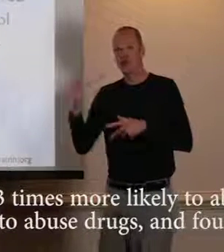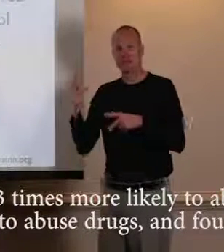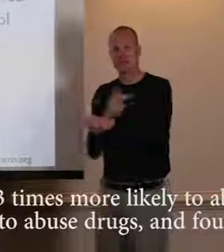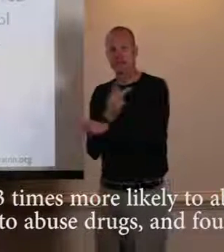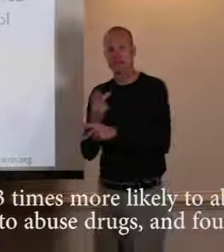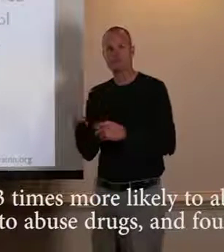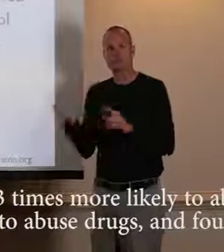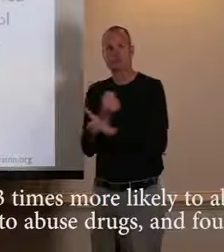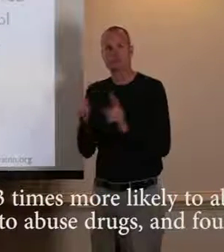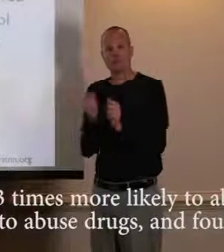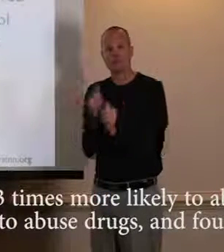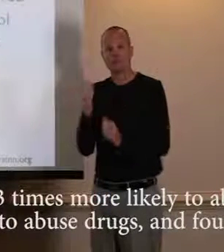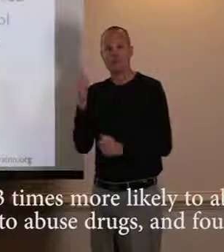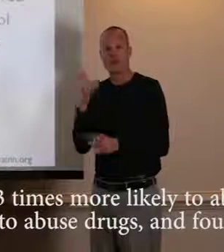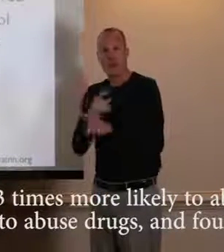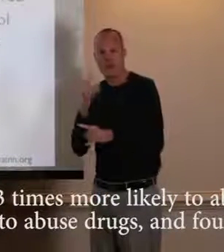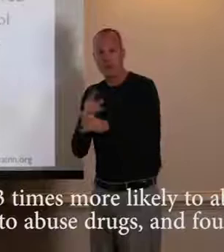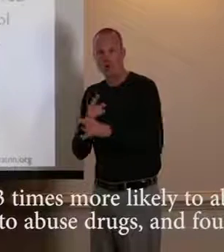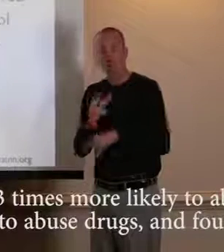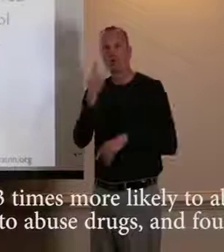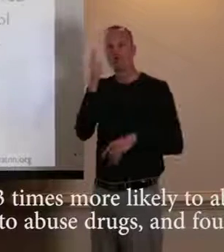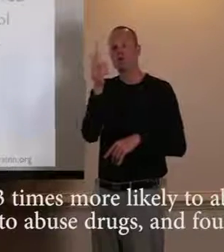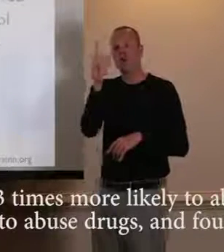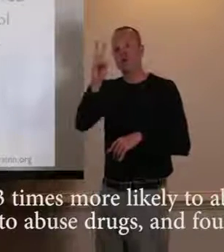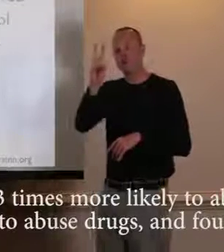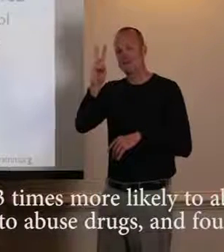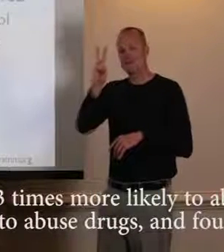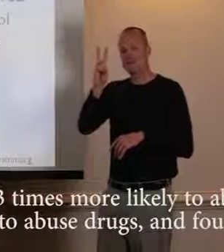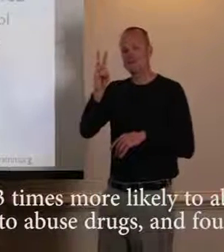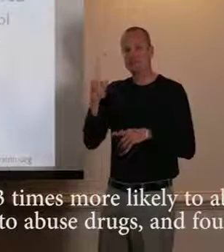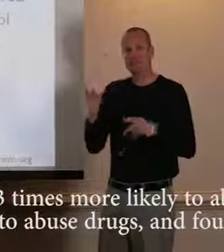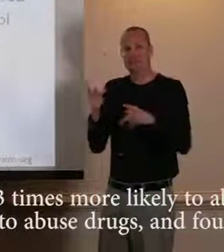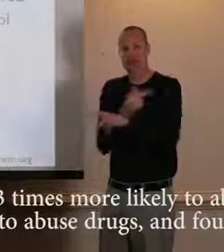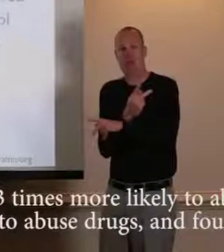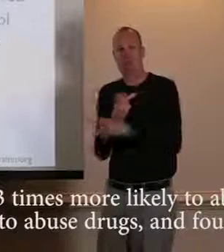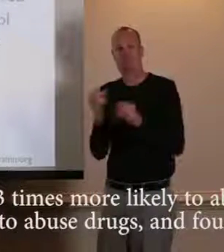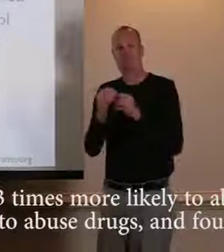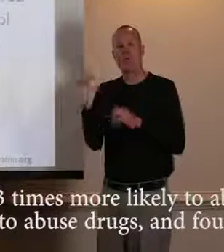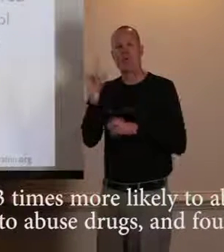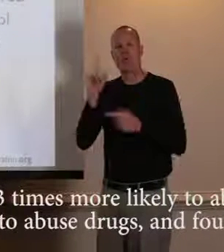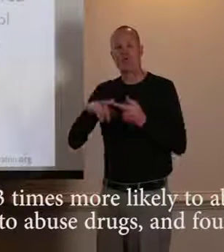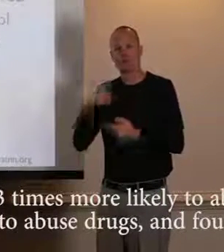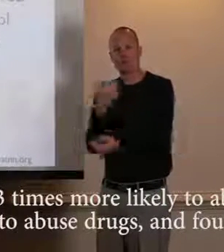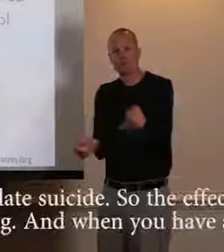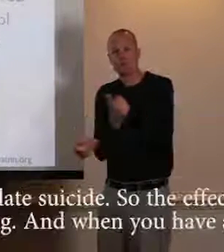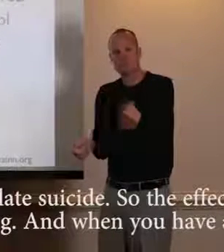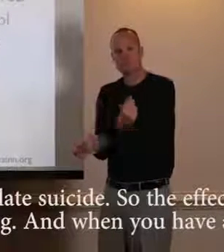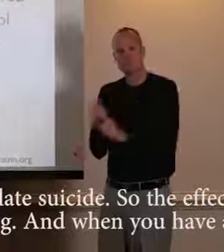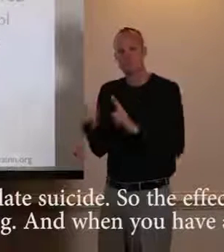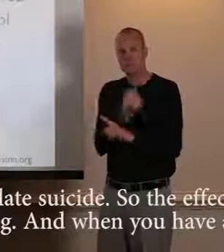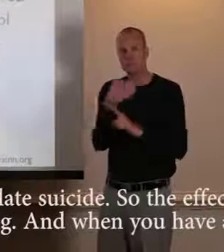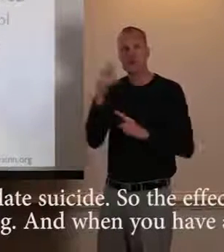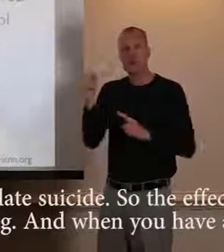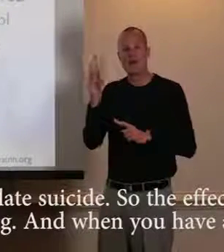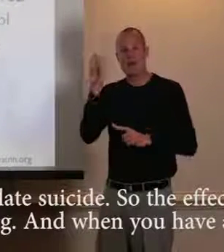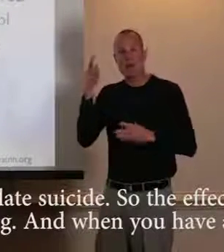alcohol, 26 times more likely to abuse drugs, and 4 times more likely to contemplate